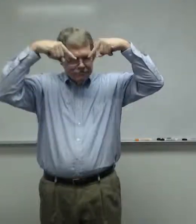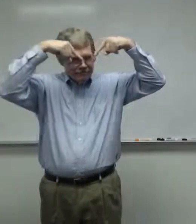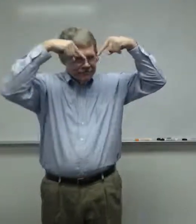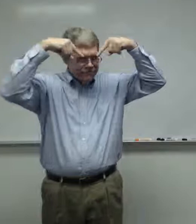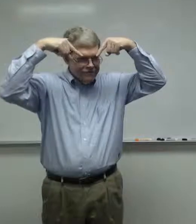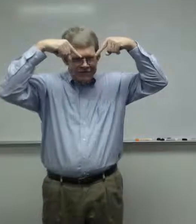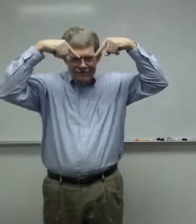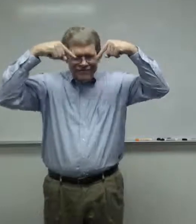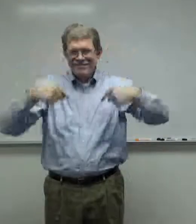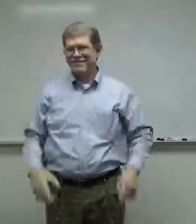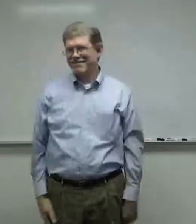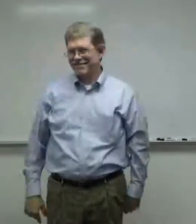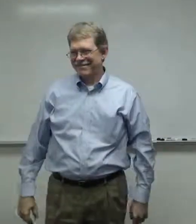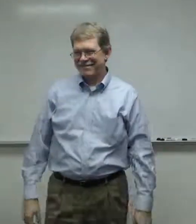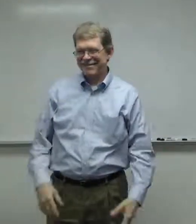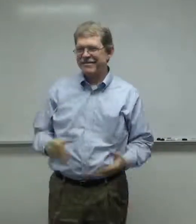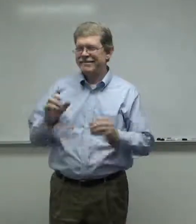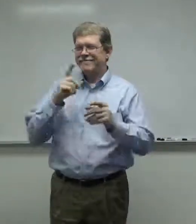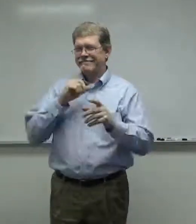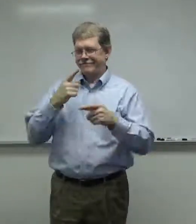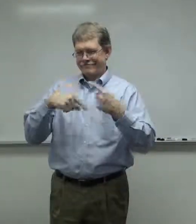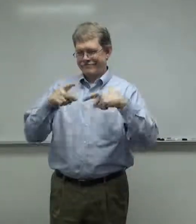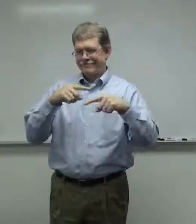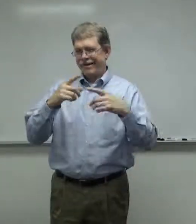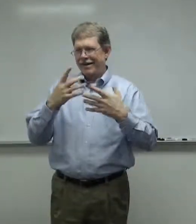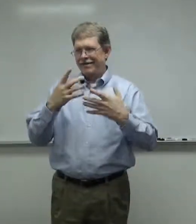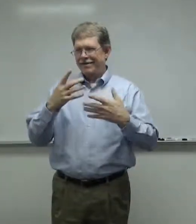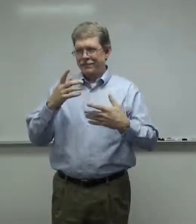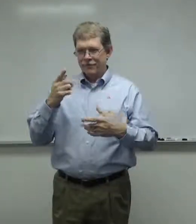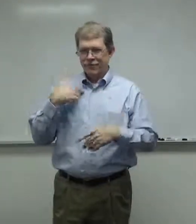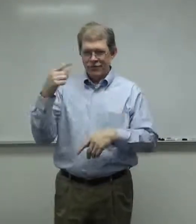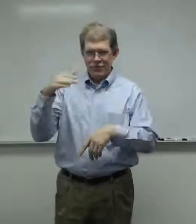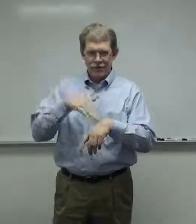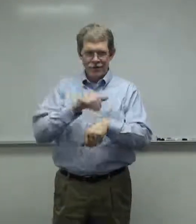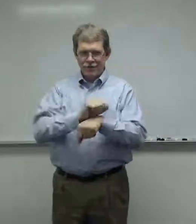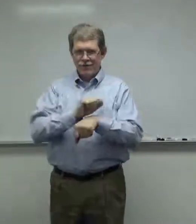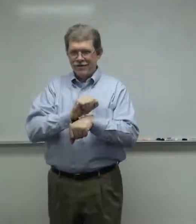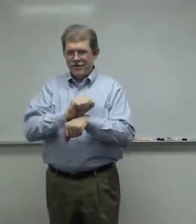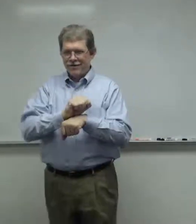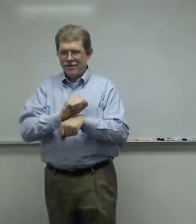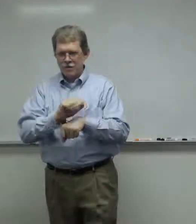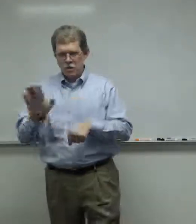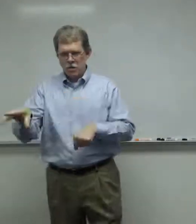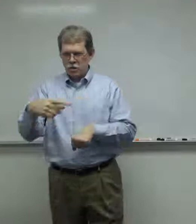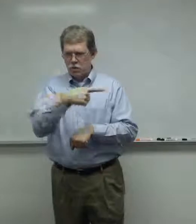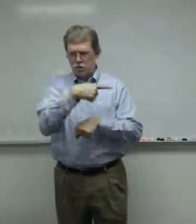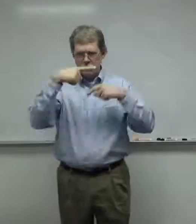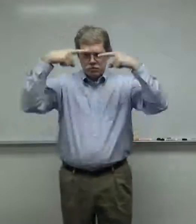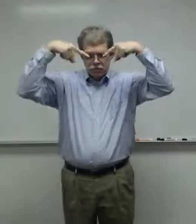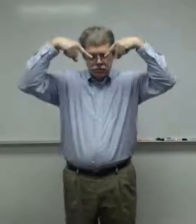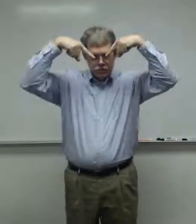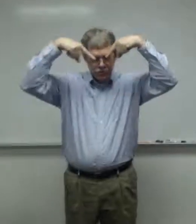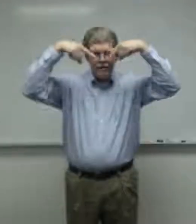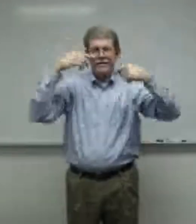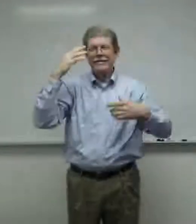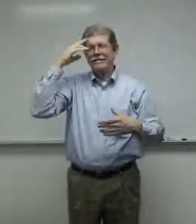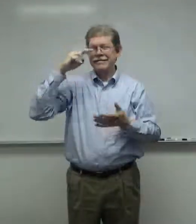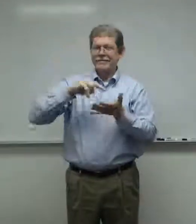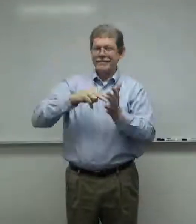The eyebrows are down. That's not the sign. This guy at work said, oh, his eyebrows